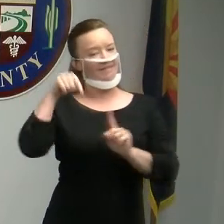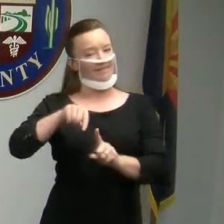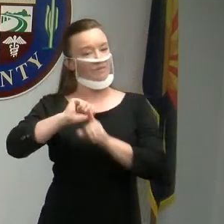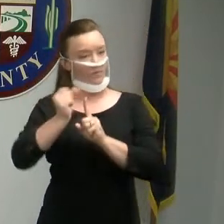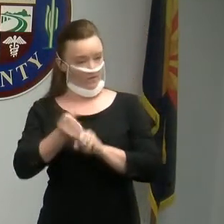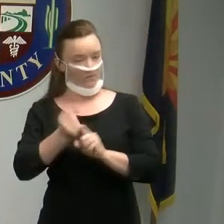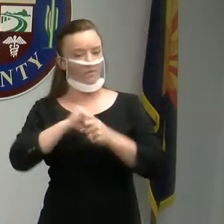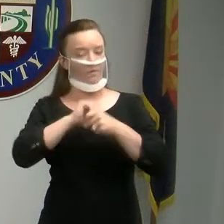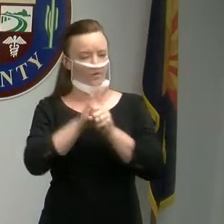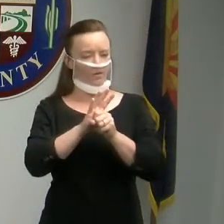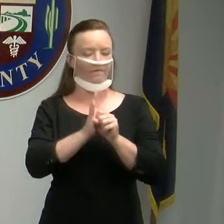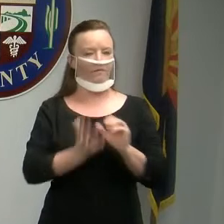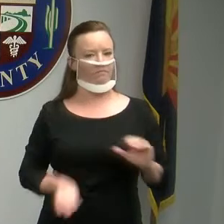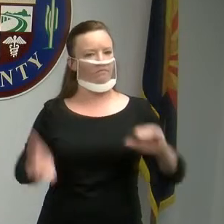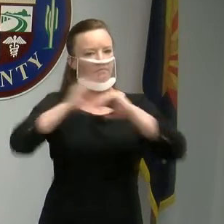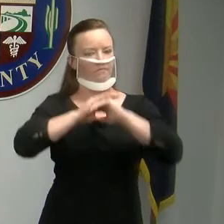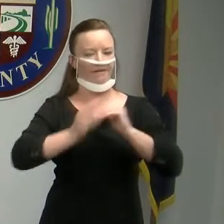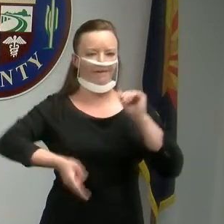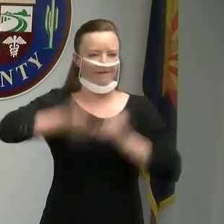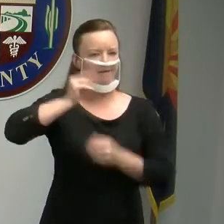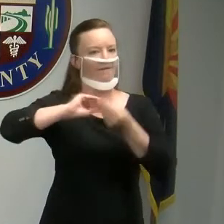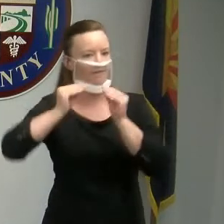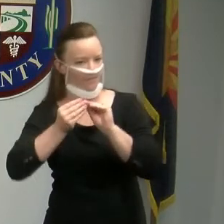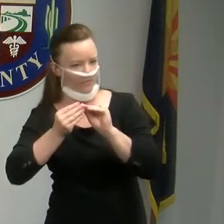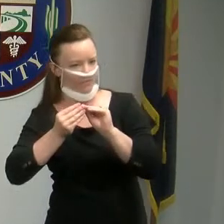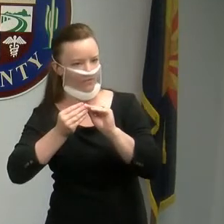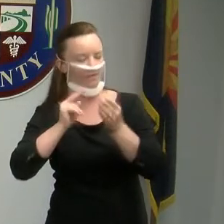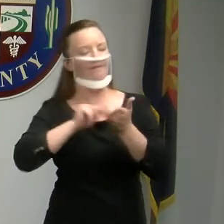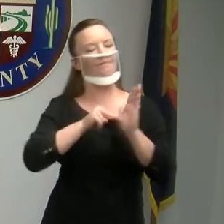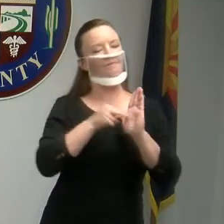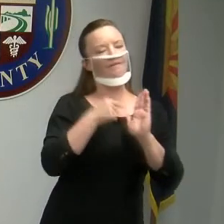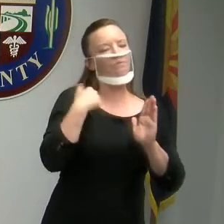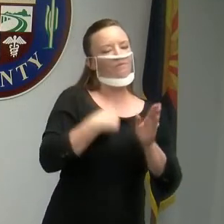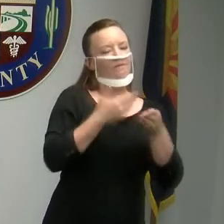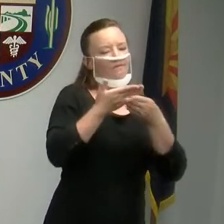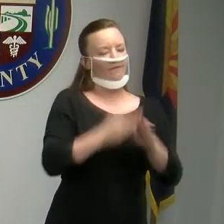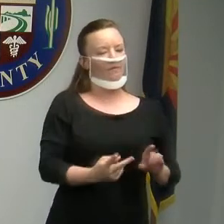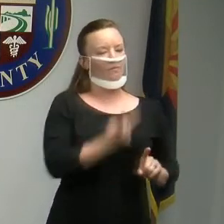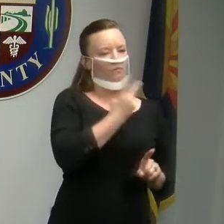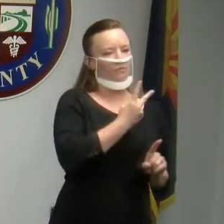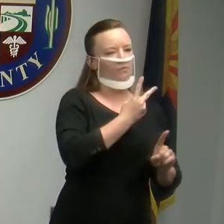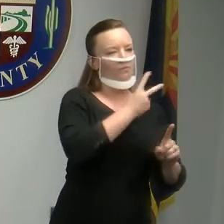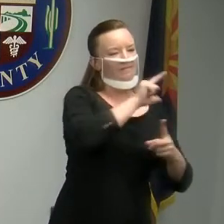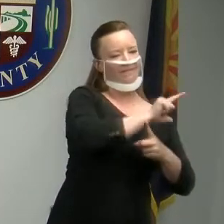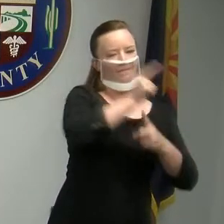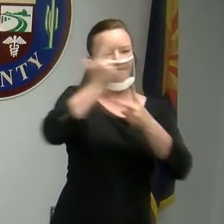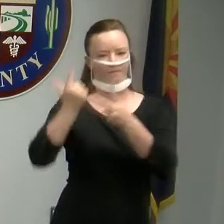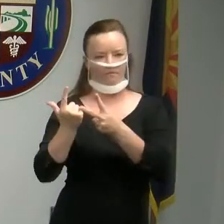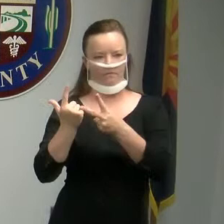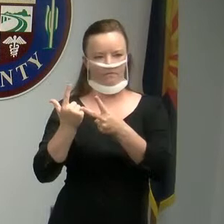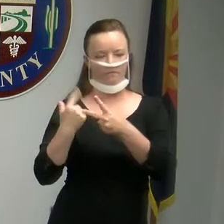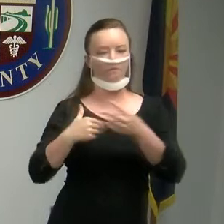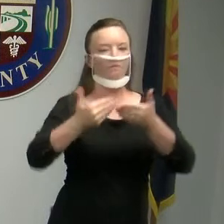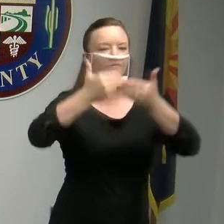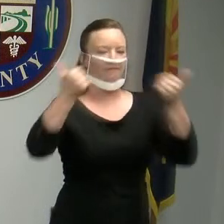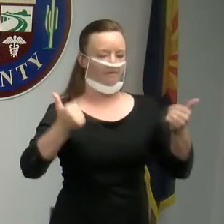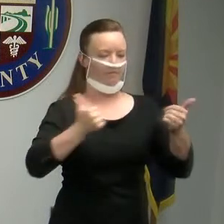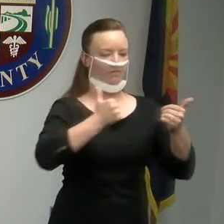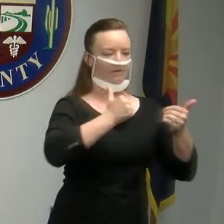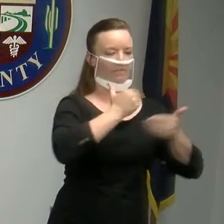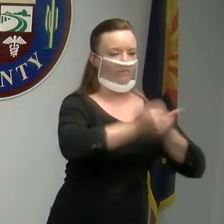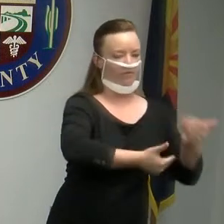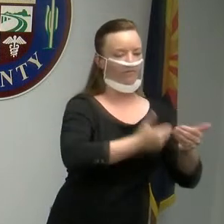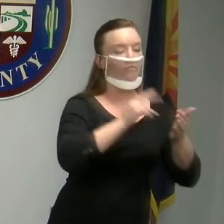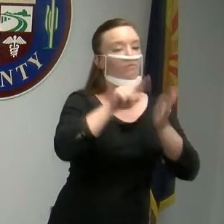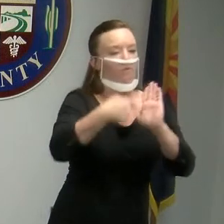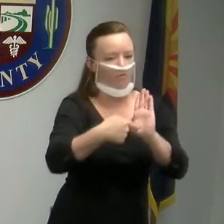COVID-19 cases that we're receiving and divided it into two steps, with the contact tracing being delegated